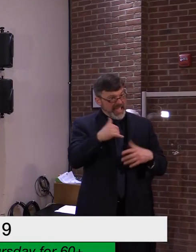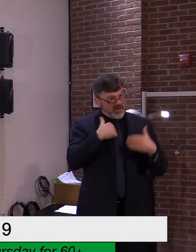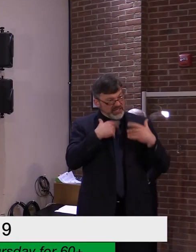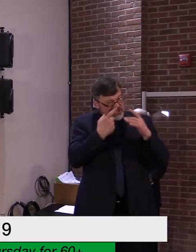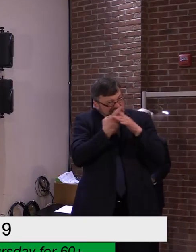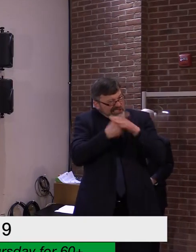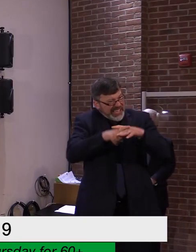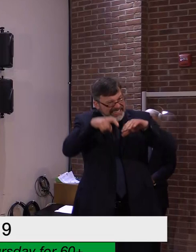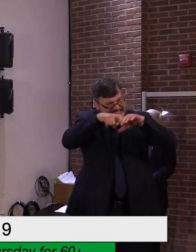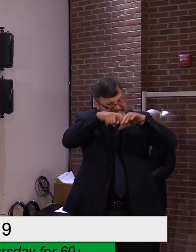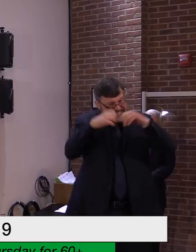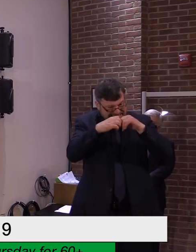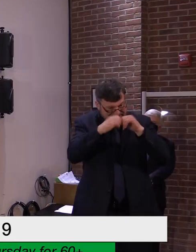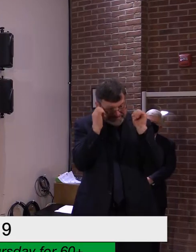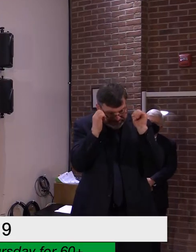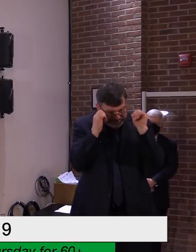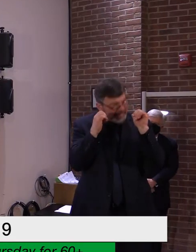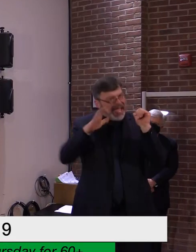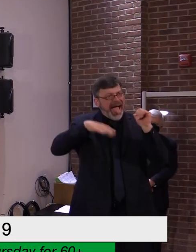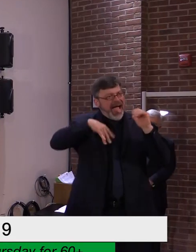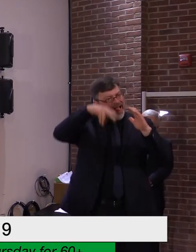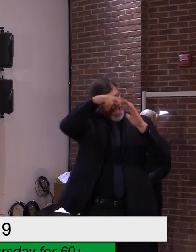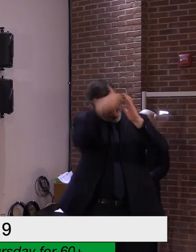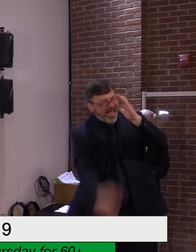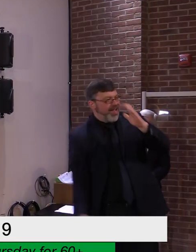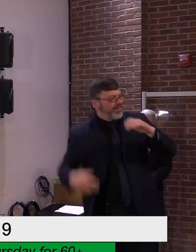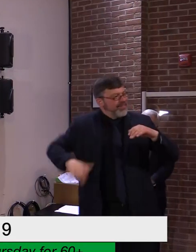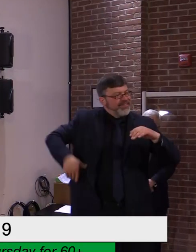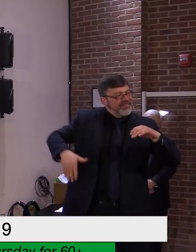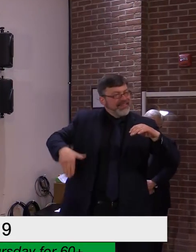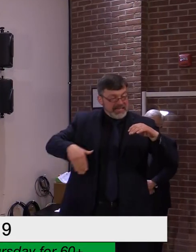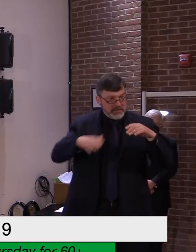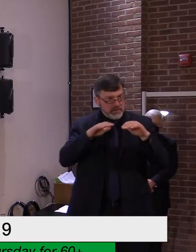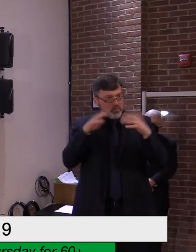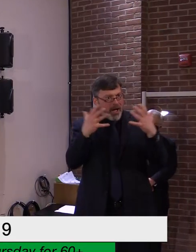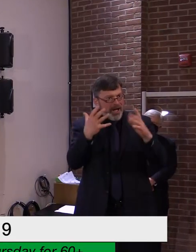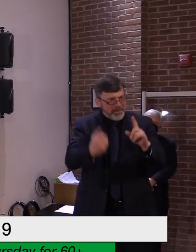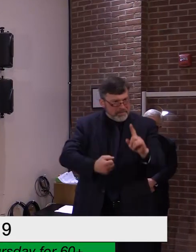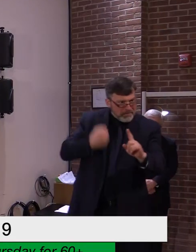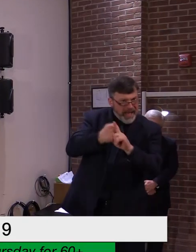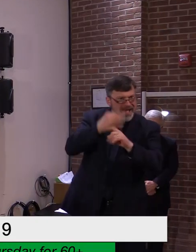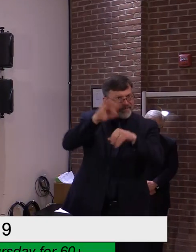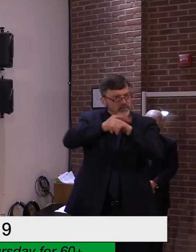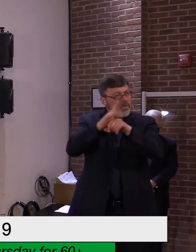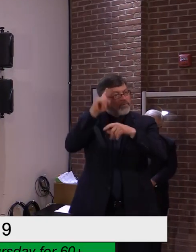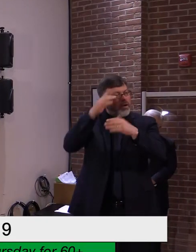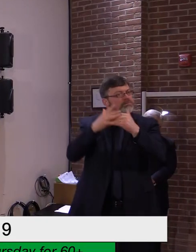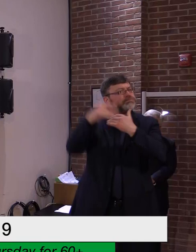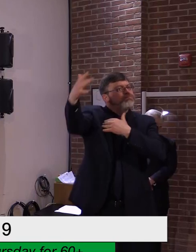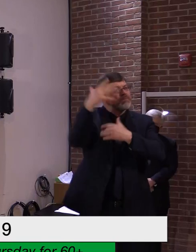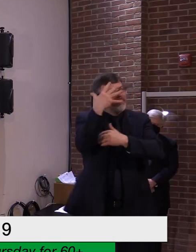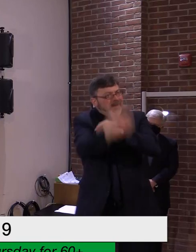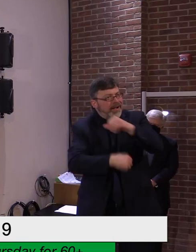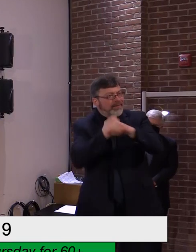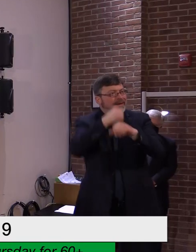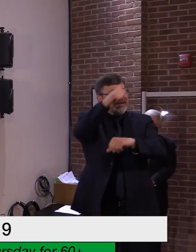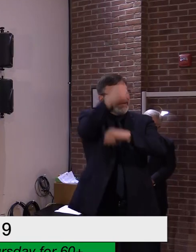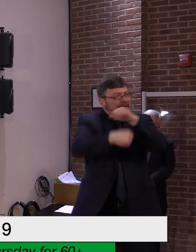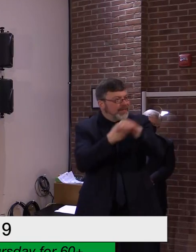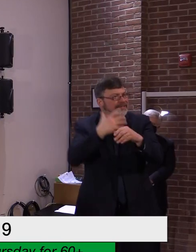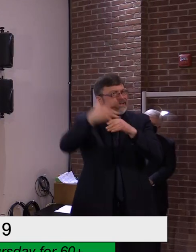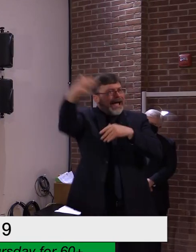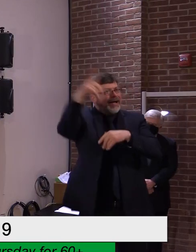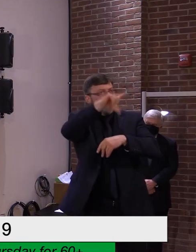how many people are at risk. But whether the number is 10% or 30%, all I know is that